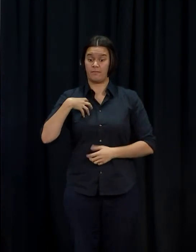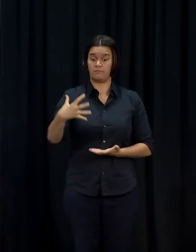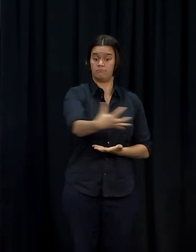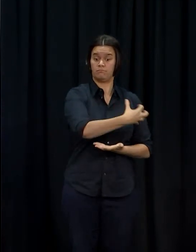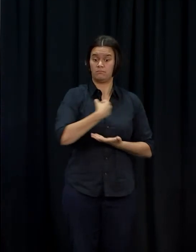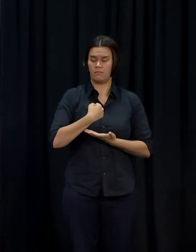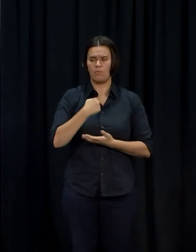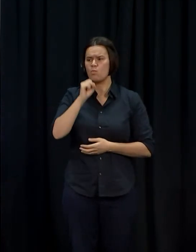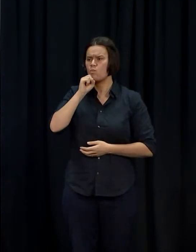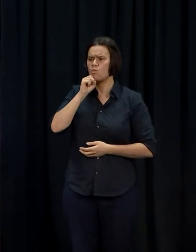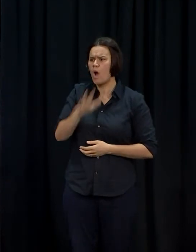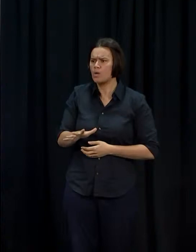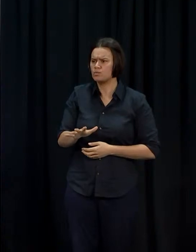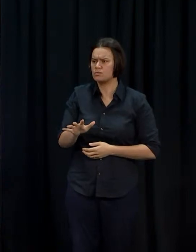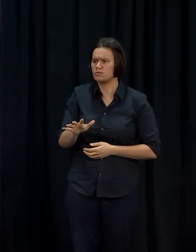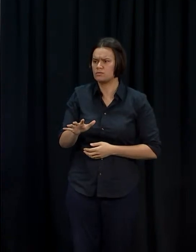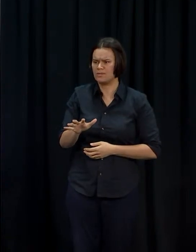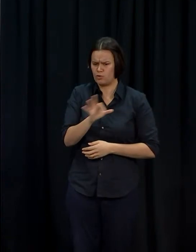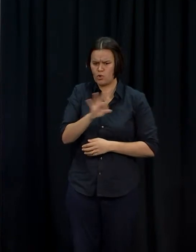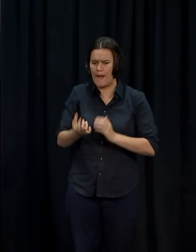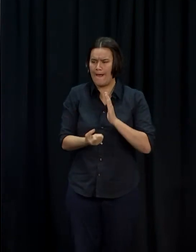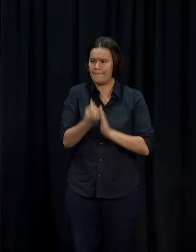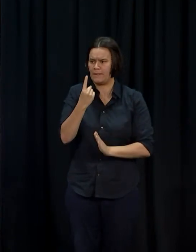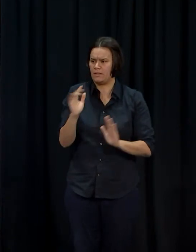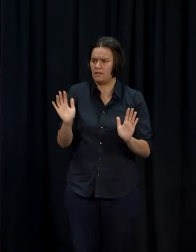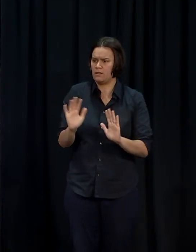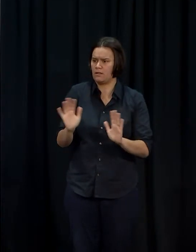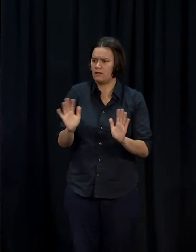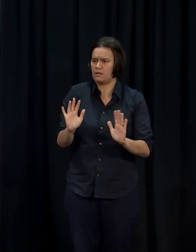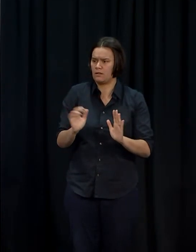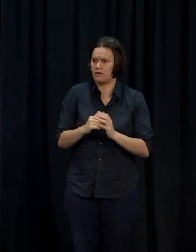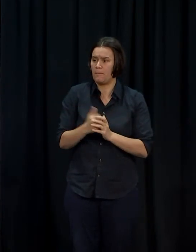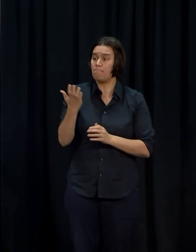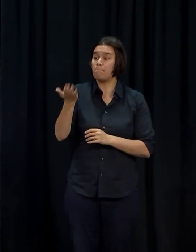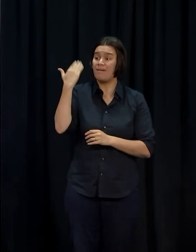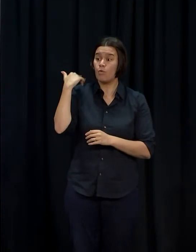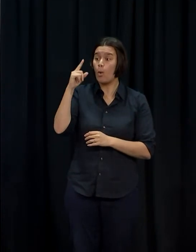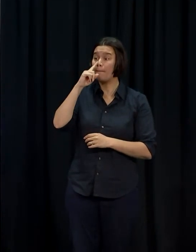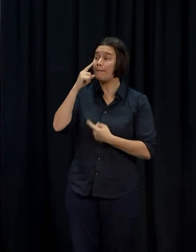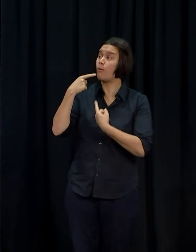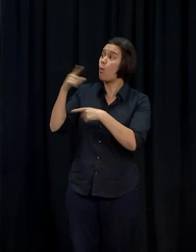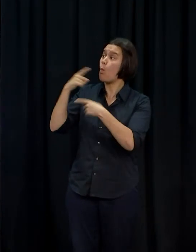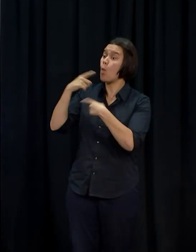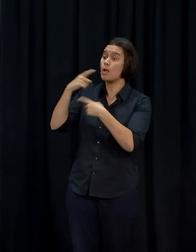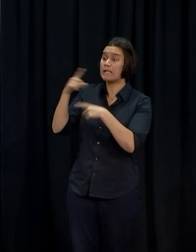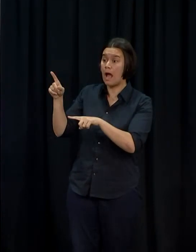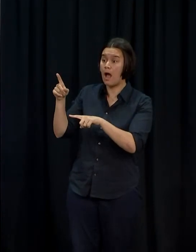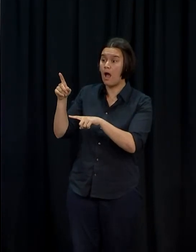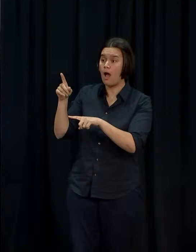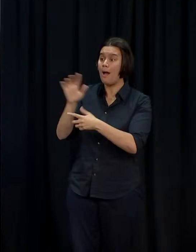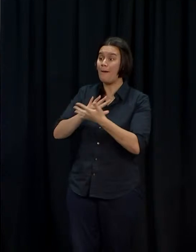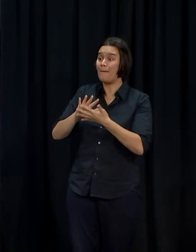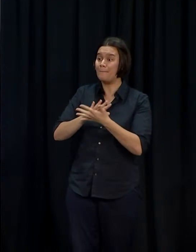they have not been requisitioned. There was no guarantee that anyone's forward orders was going to be filled. So the government